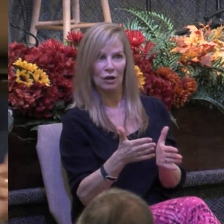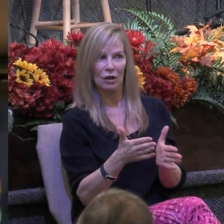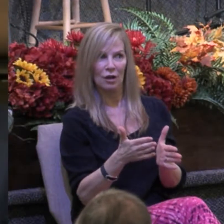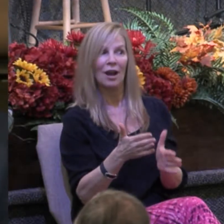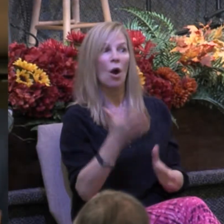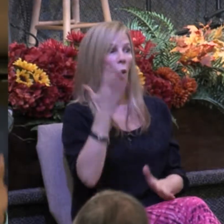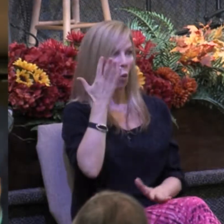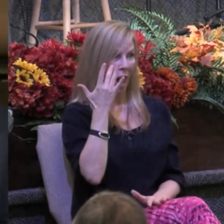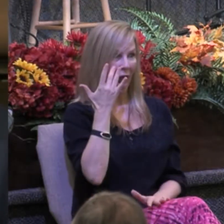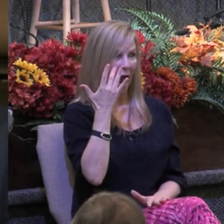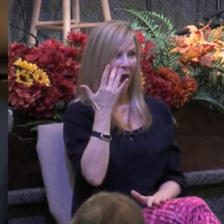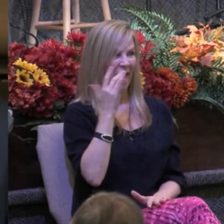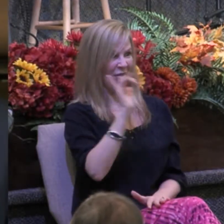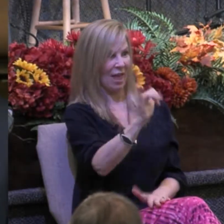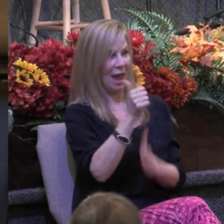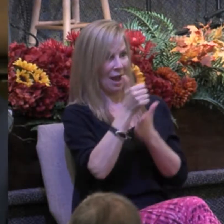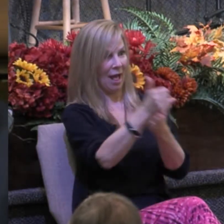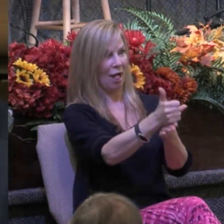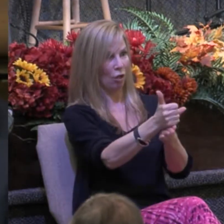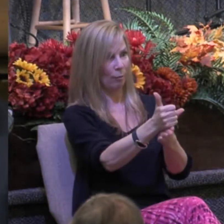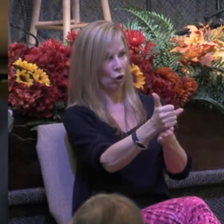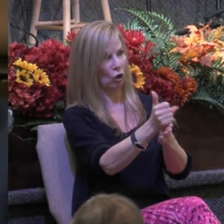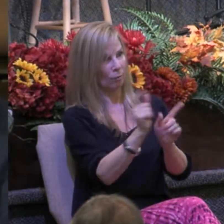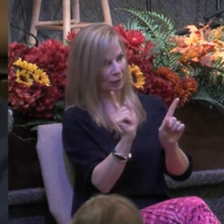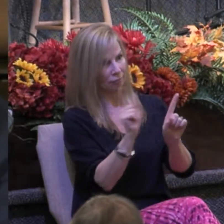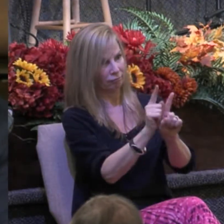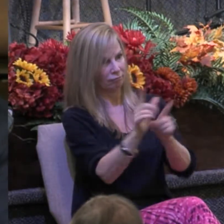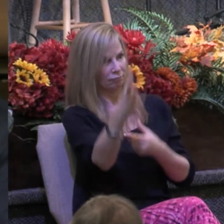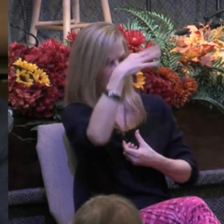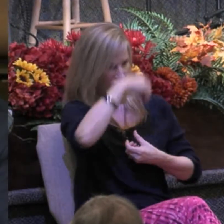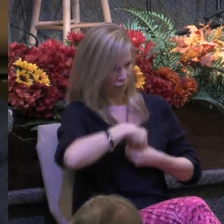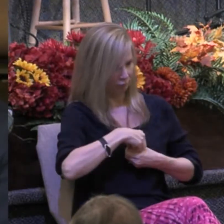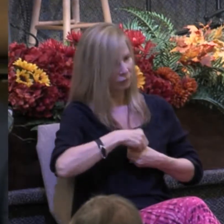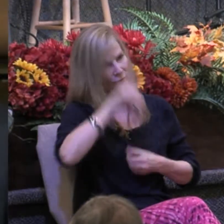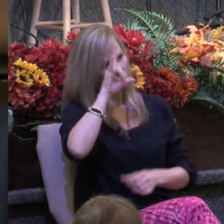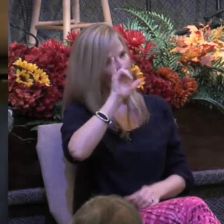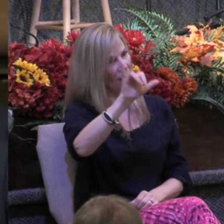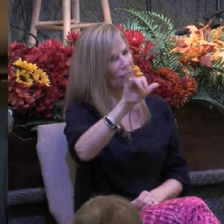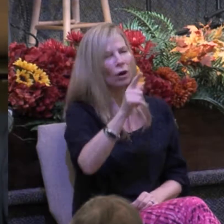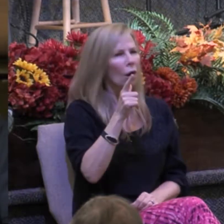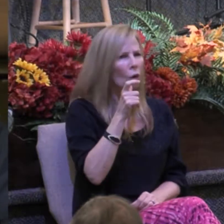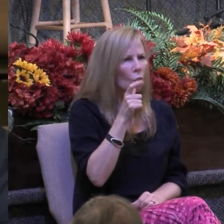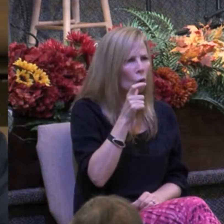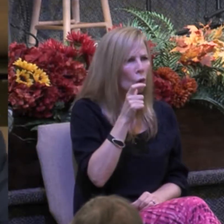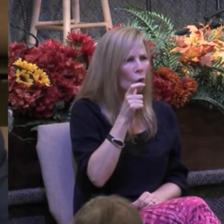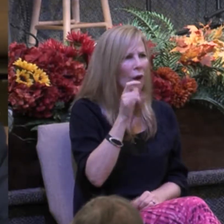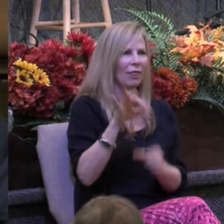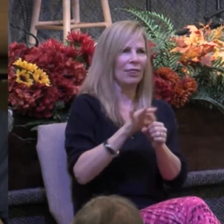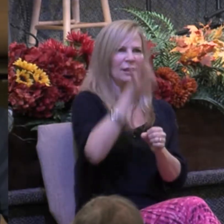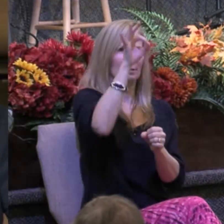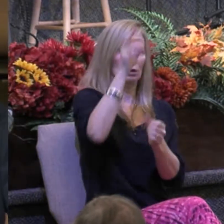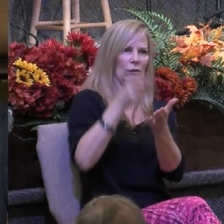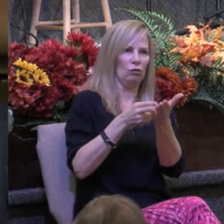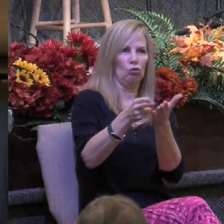may be with you forever. That is the Spirit of truth, whom the world cannot receive because it does not see him or